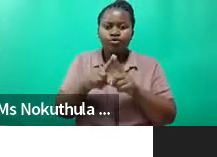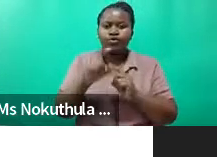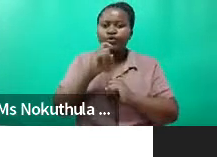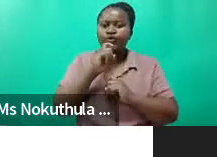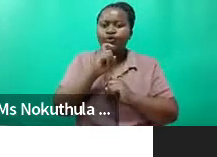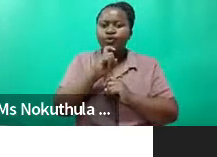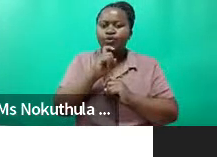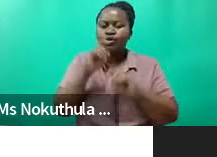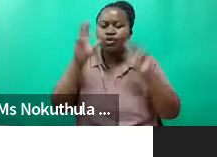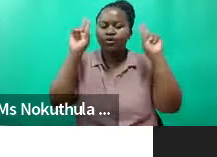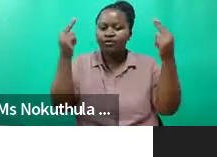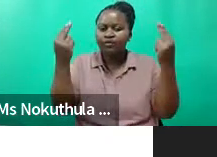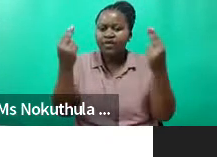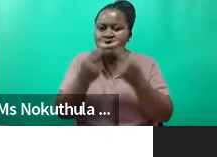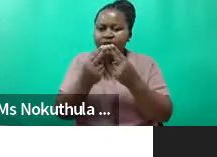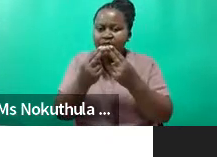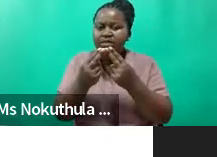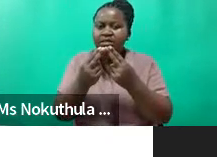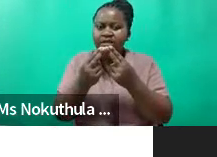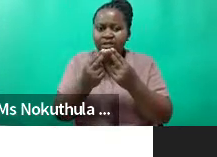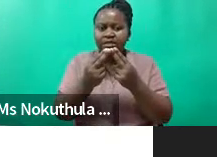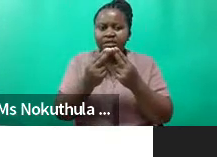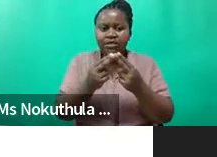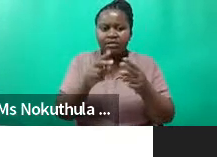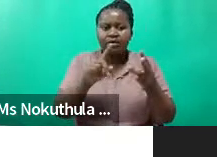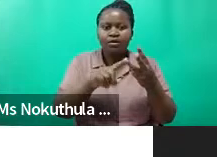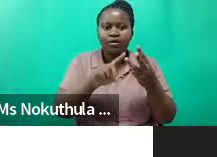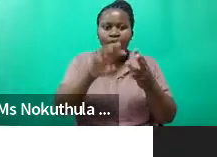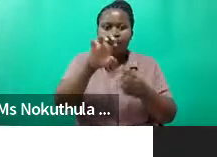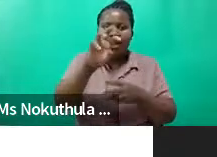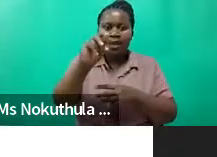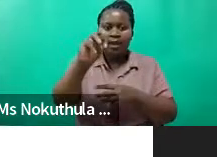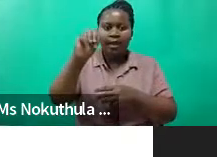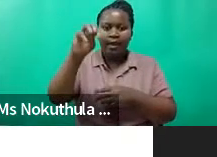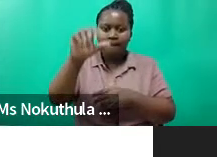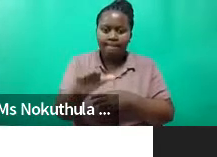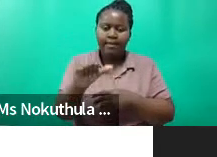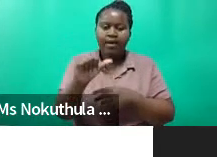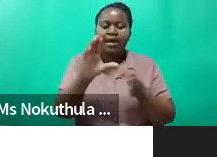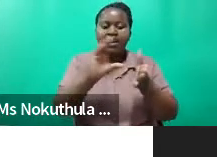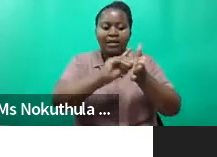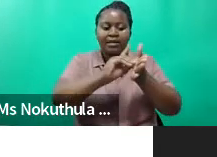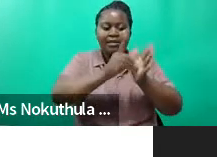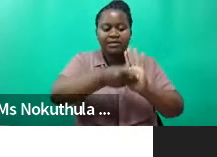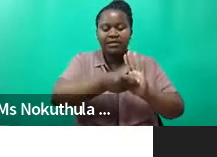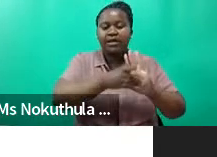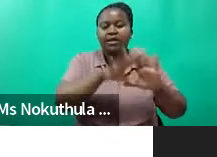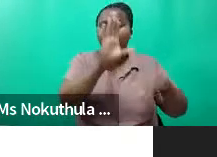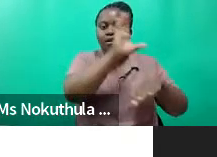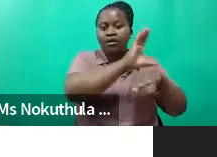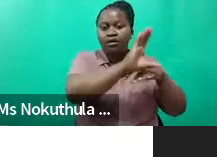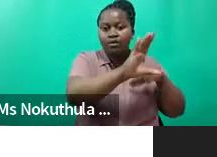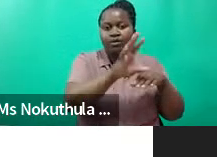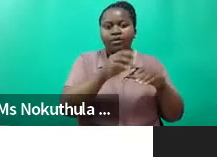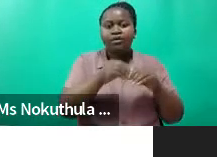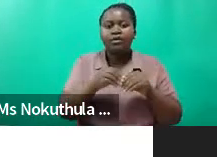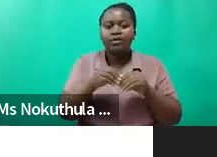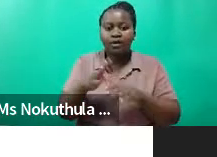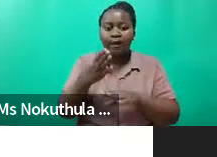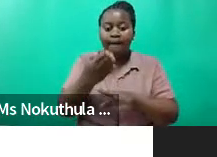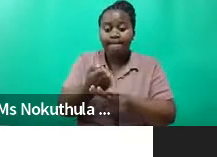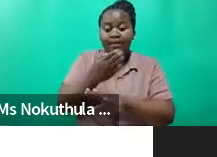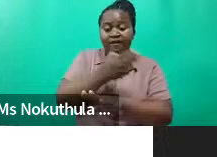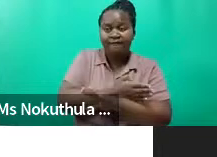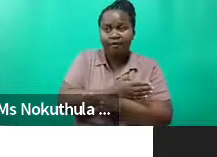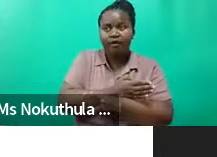university and Emma at a design college. And their experiences overlap pre, during, and